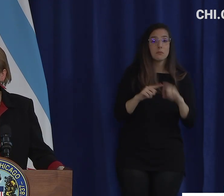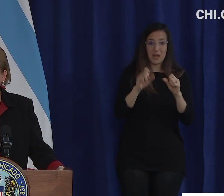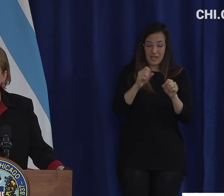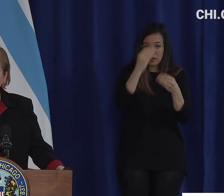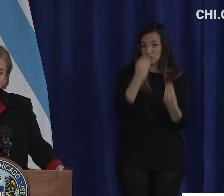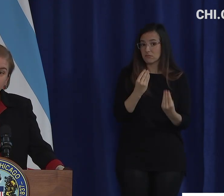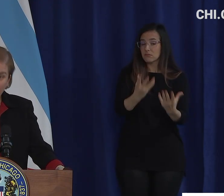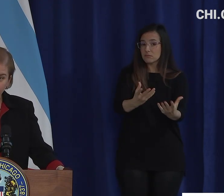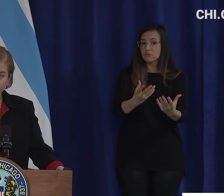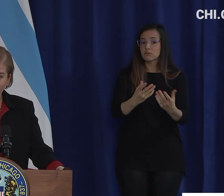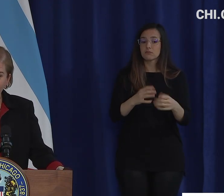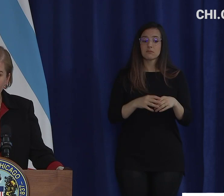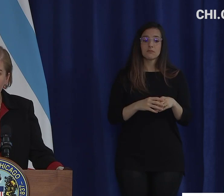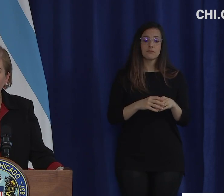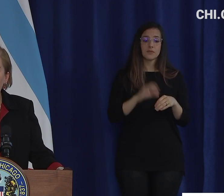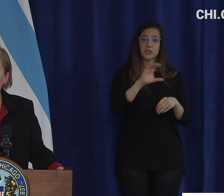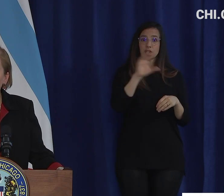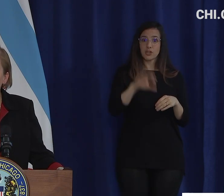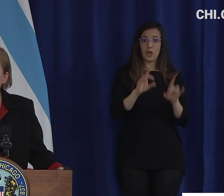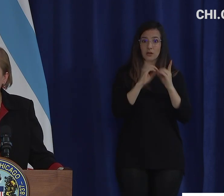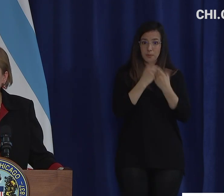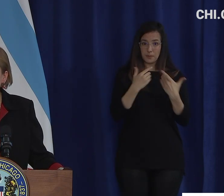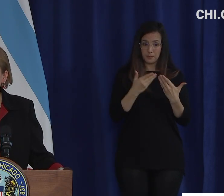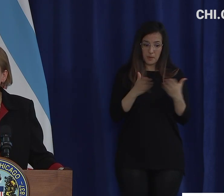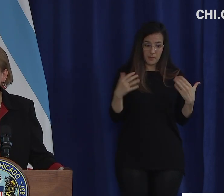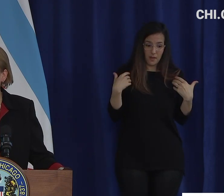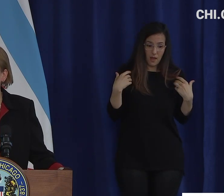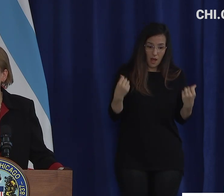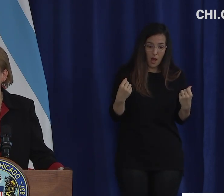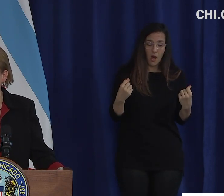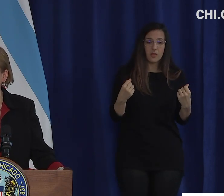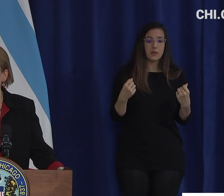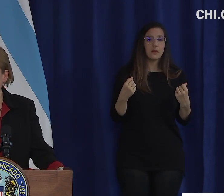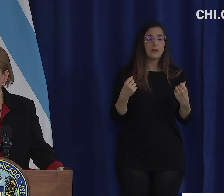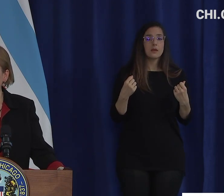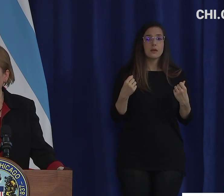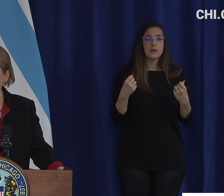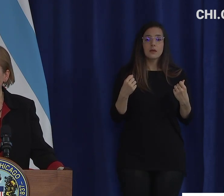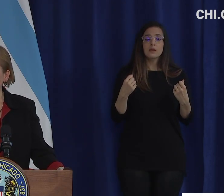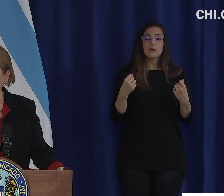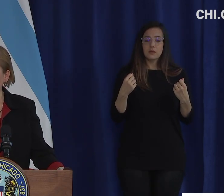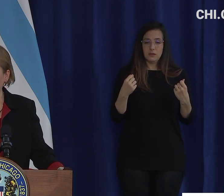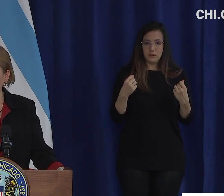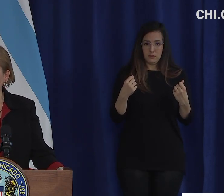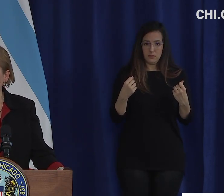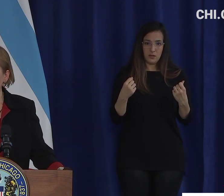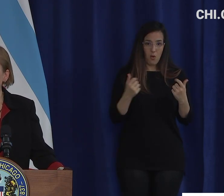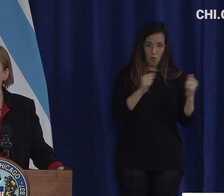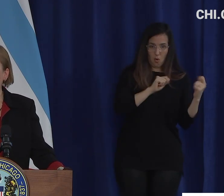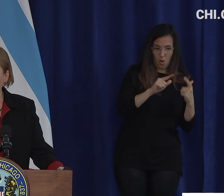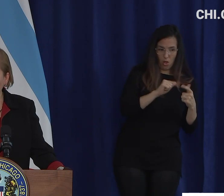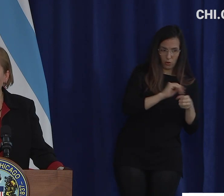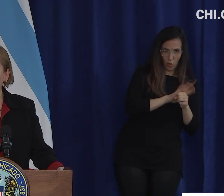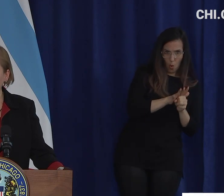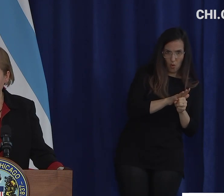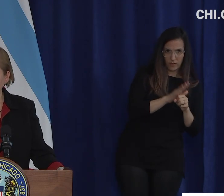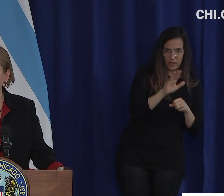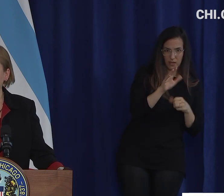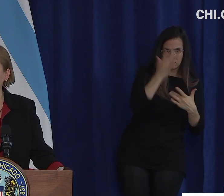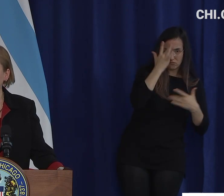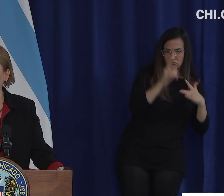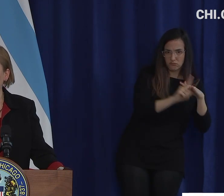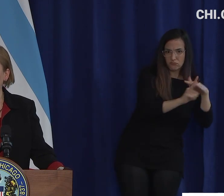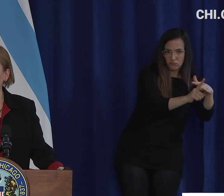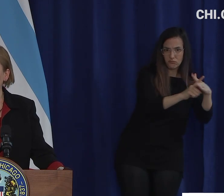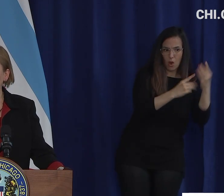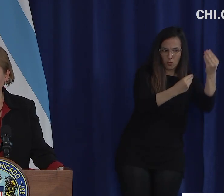certainly the Chicago Department of Public Health works in the same way that all COVID cases are reported to us. All